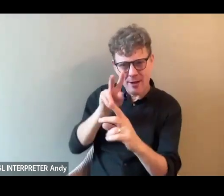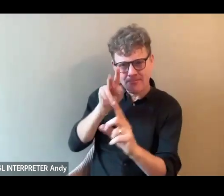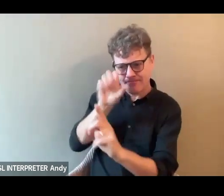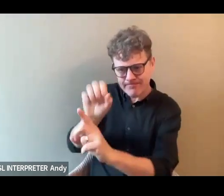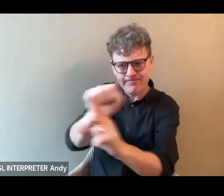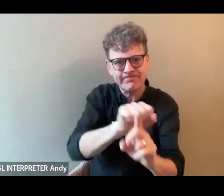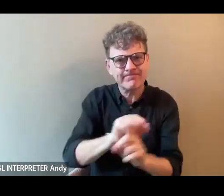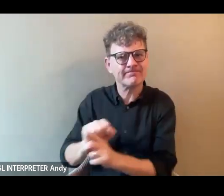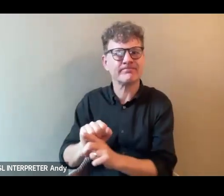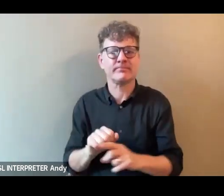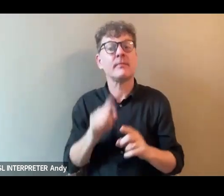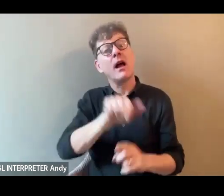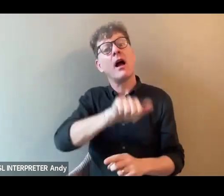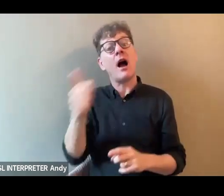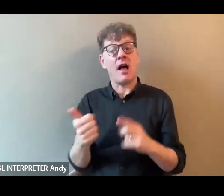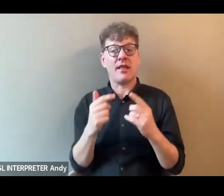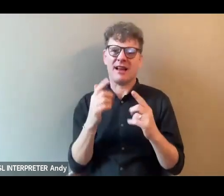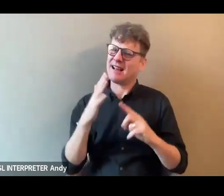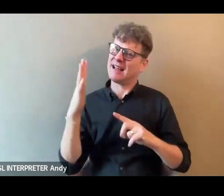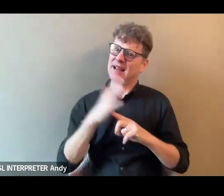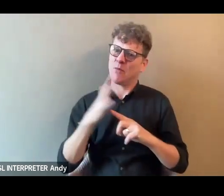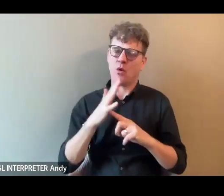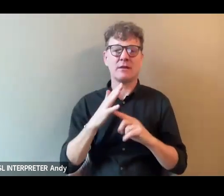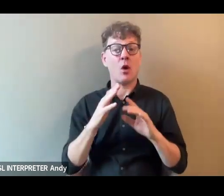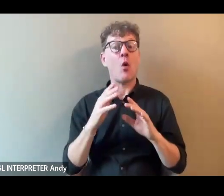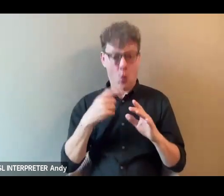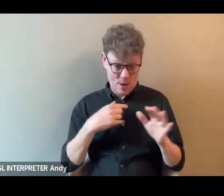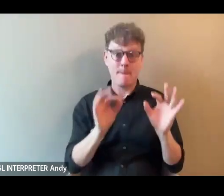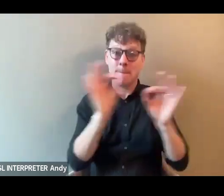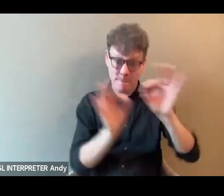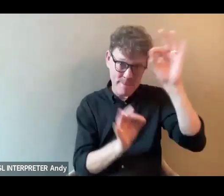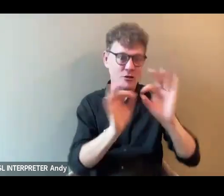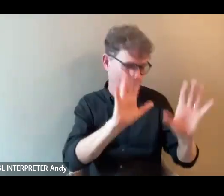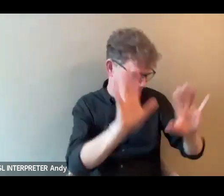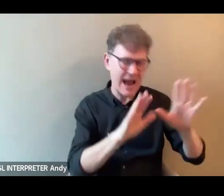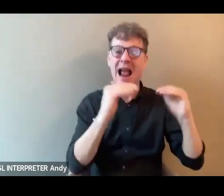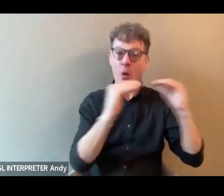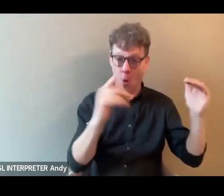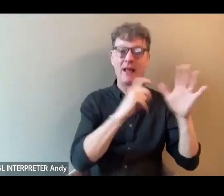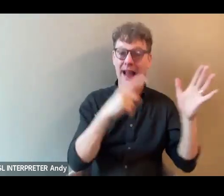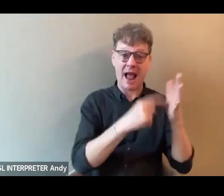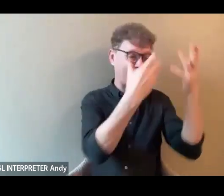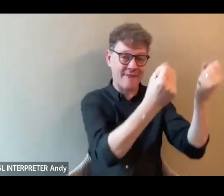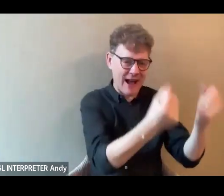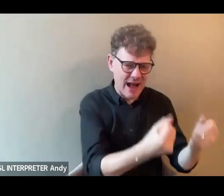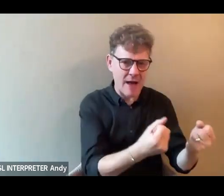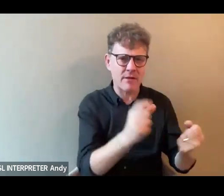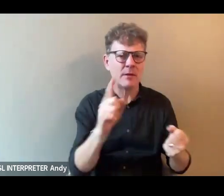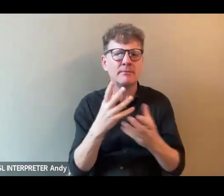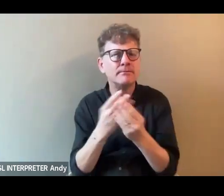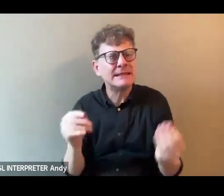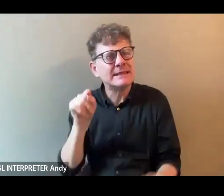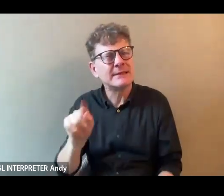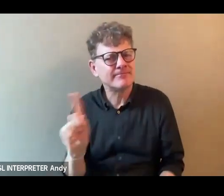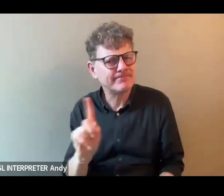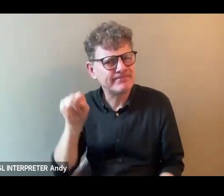The other important thing that we've been doing is looking at what don't we measure. So what does the Equality Act not enable us to look at? For example, what